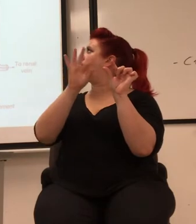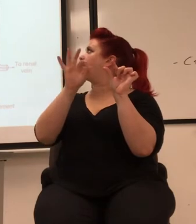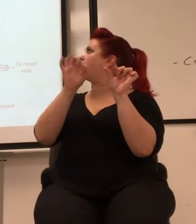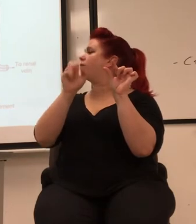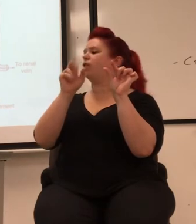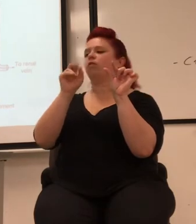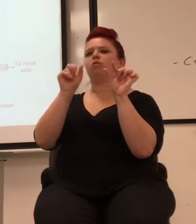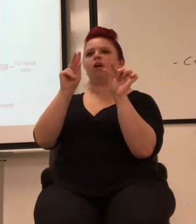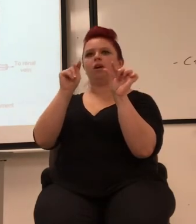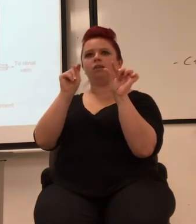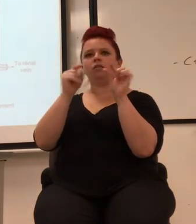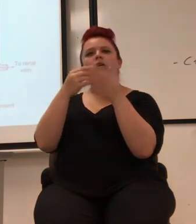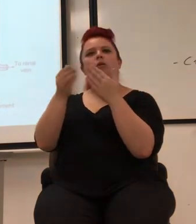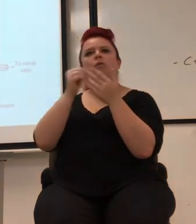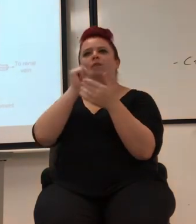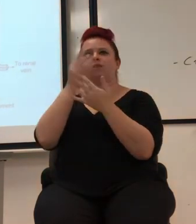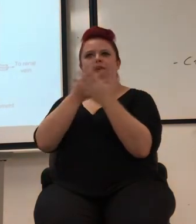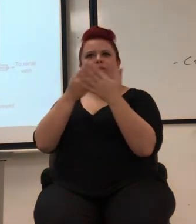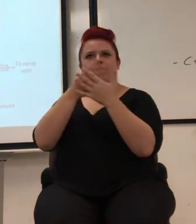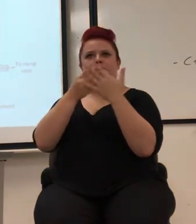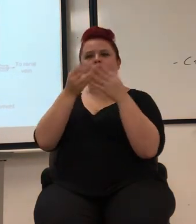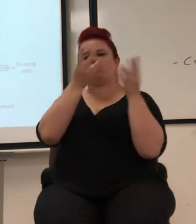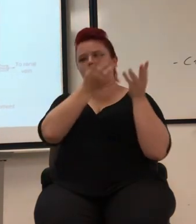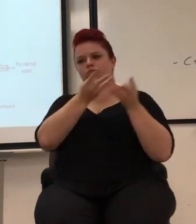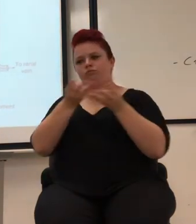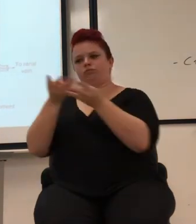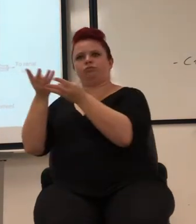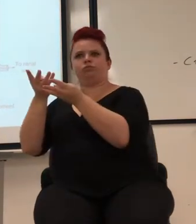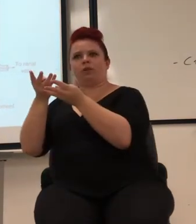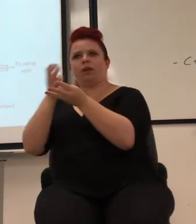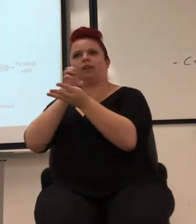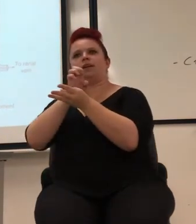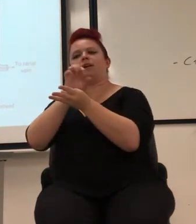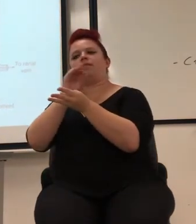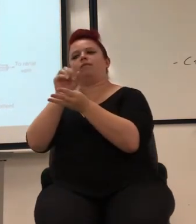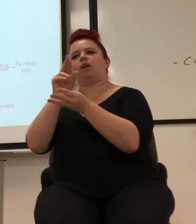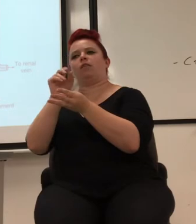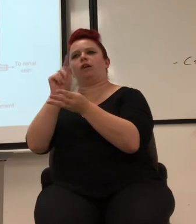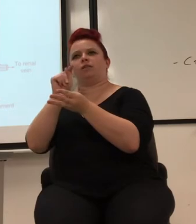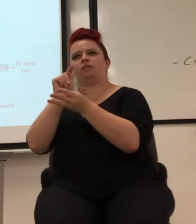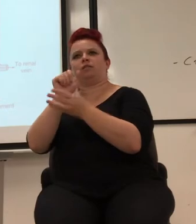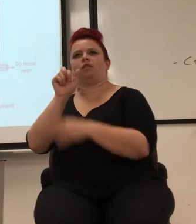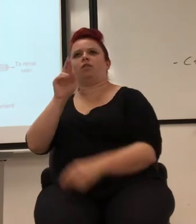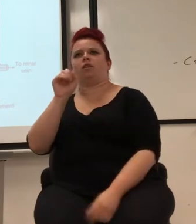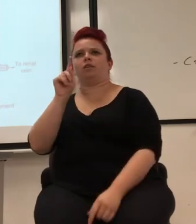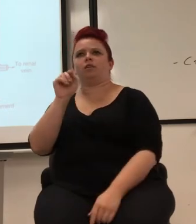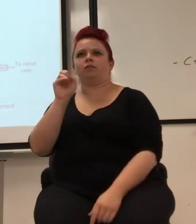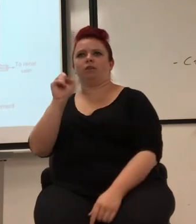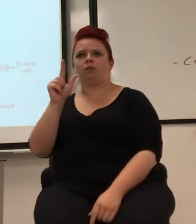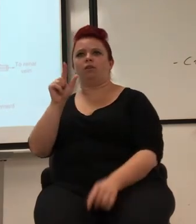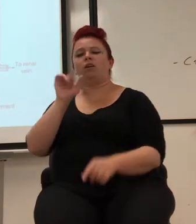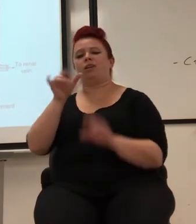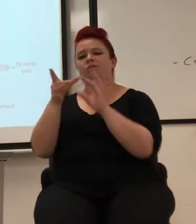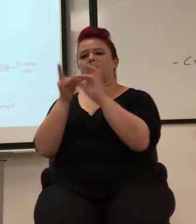get filtered goes out the efferent arteriole. Okay? And you associate those with the glomerulus.